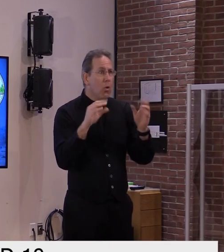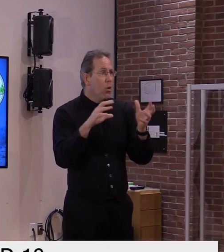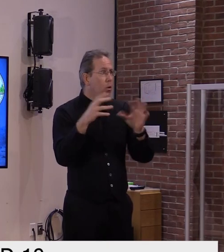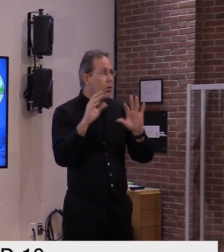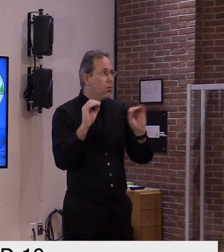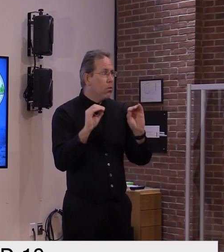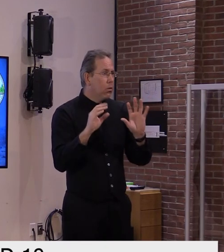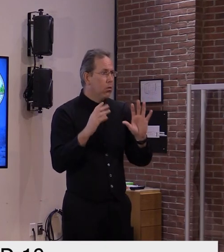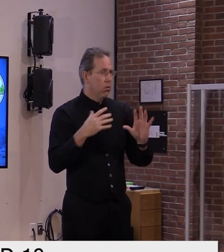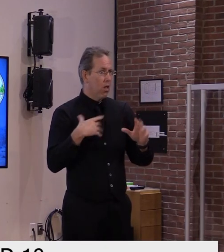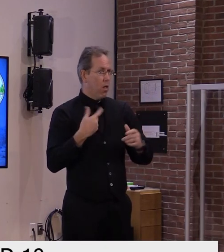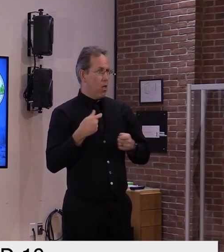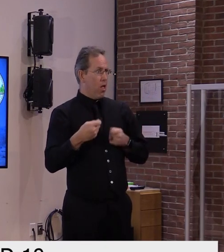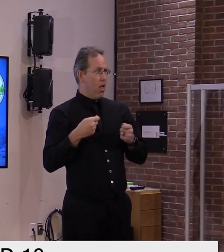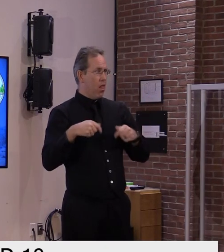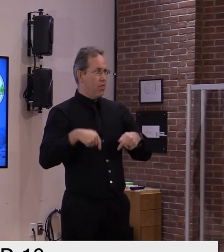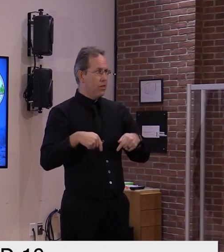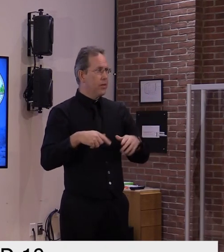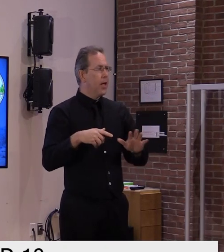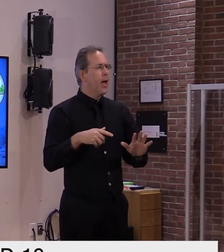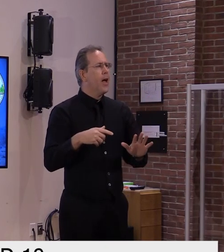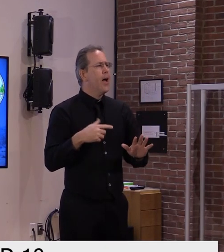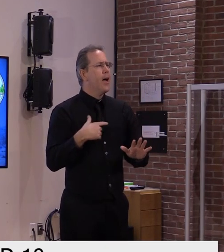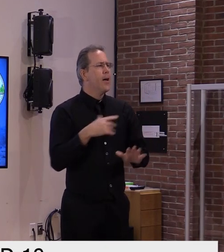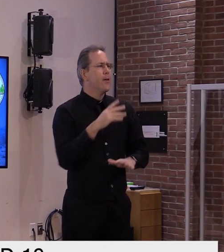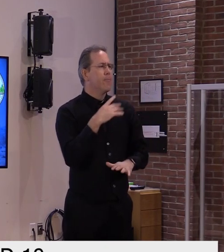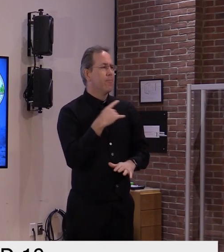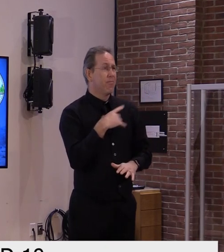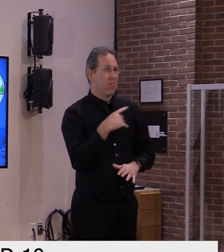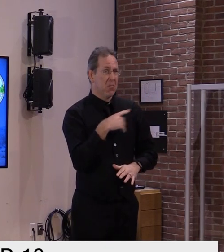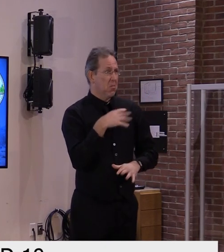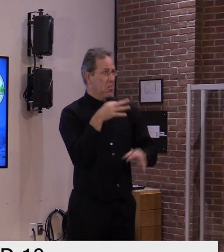in a position to discuss the details of for obvious reasons.